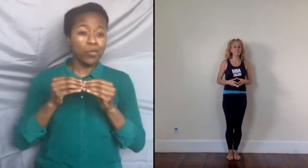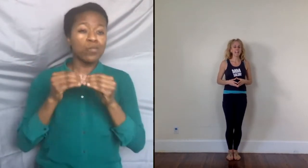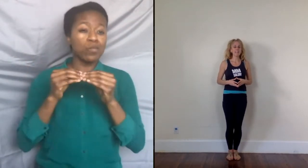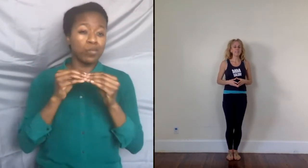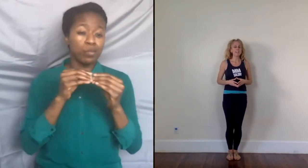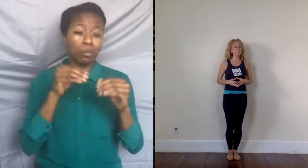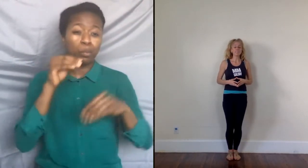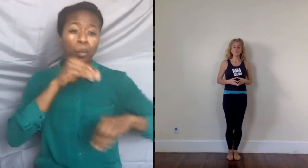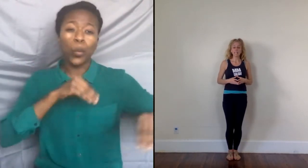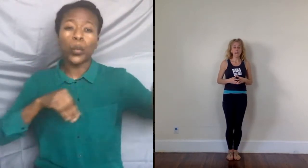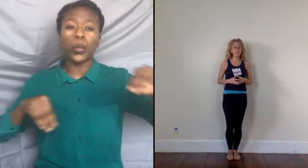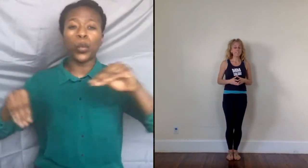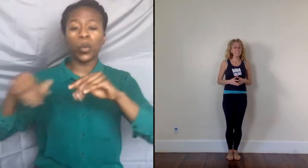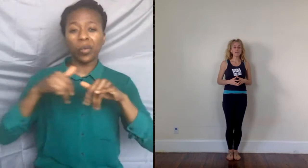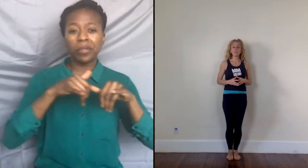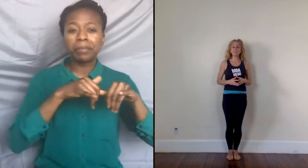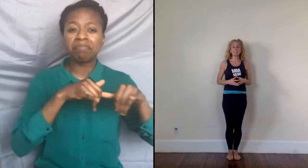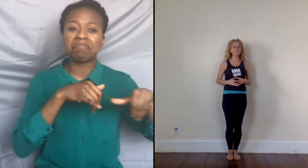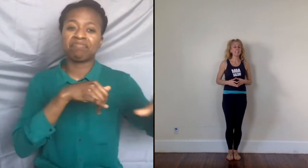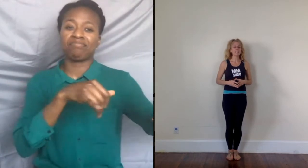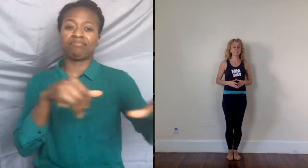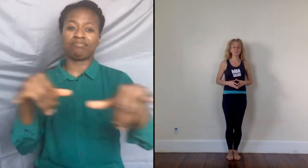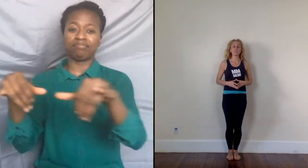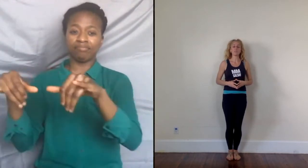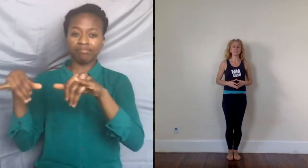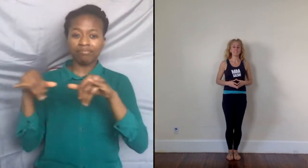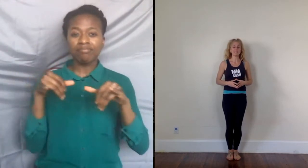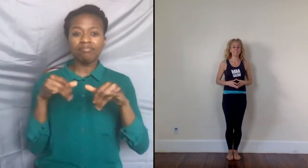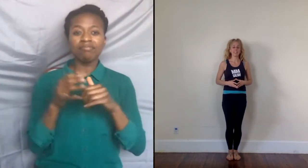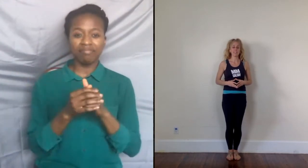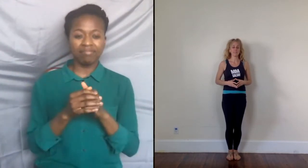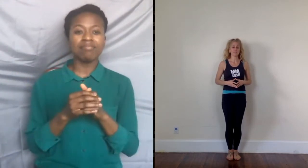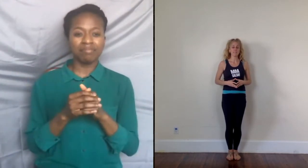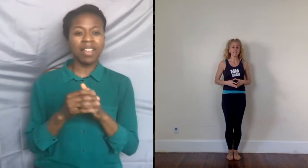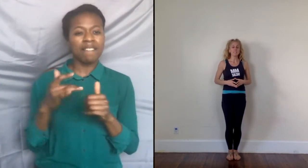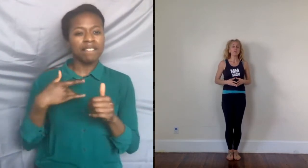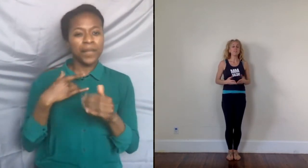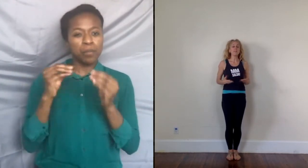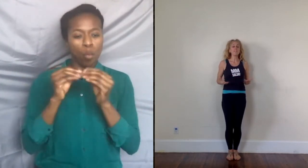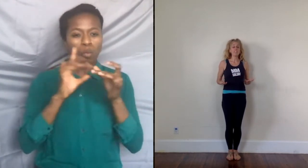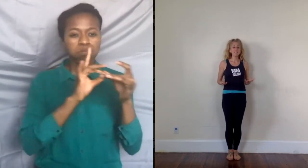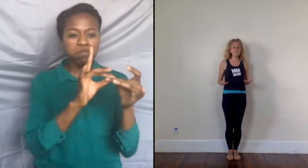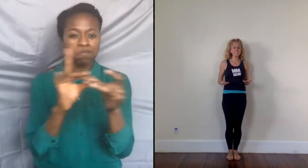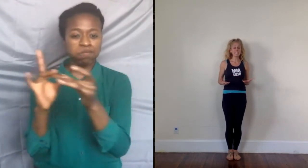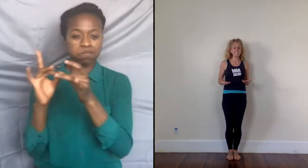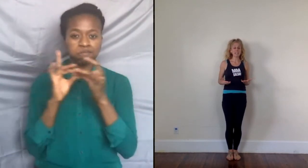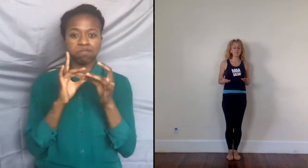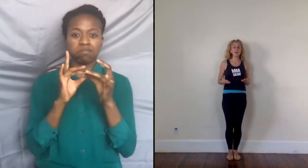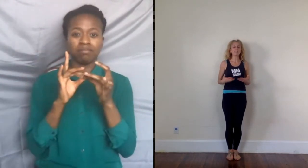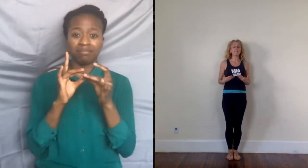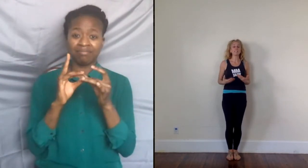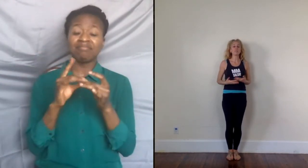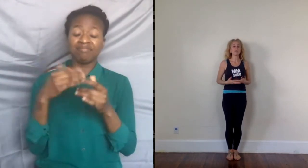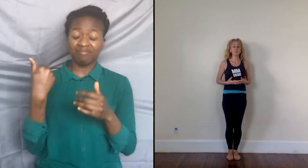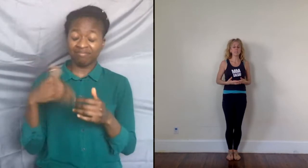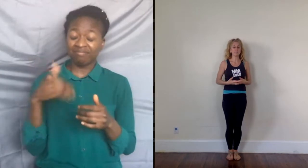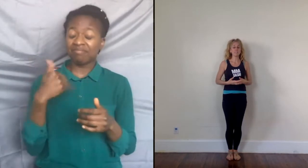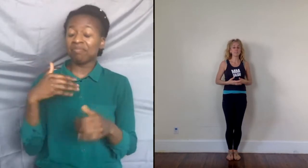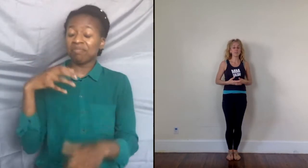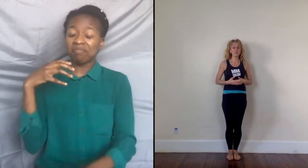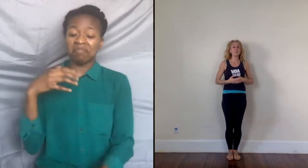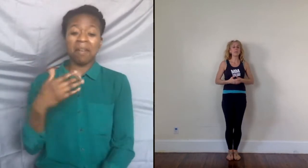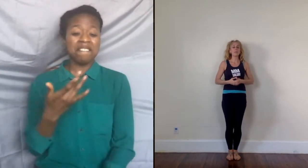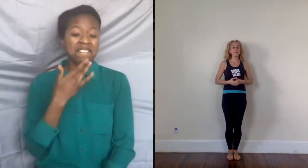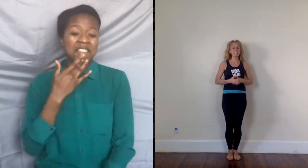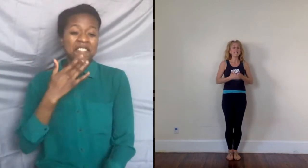the same time, something happens that we feel connected in the whole space together. It's one of our favorite feelings and why we like so much making